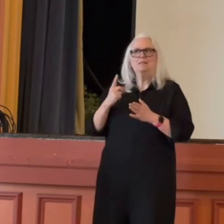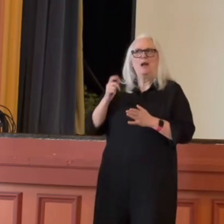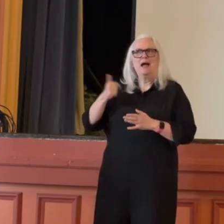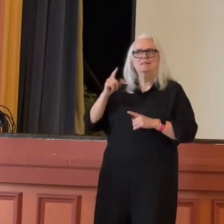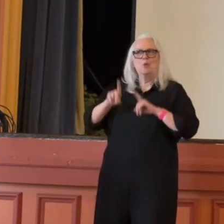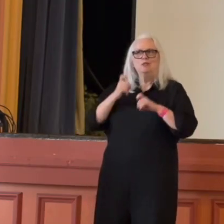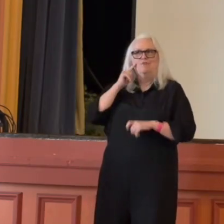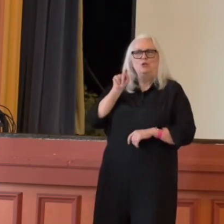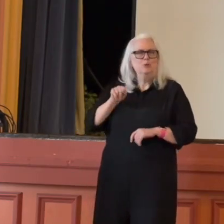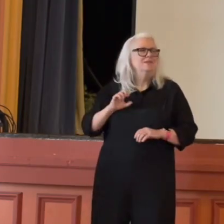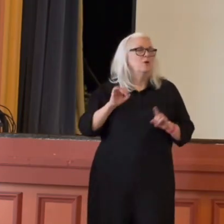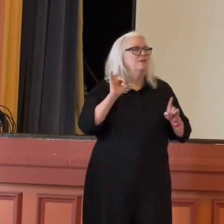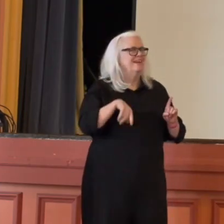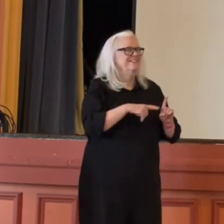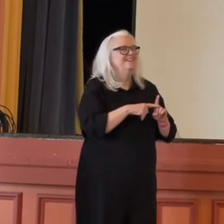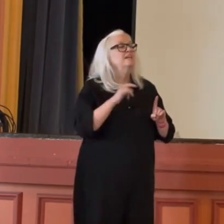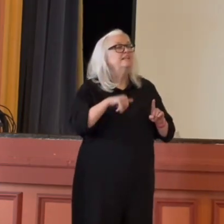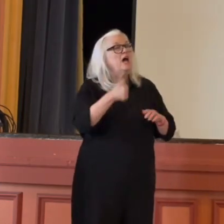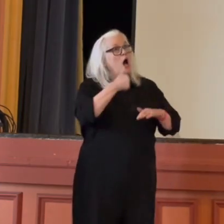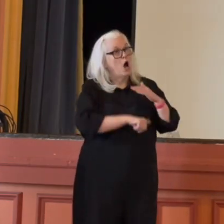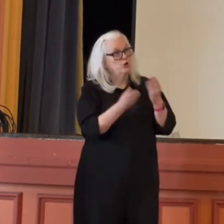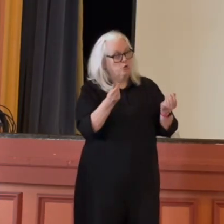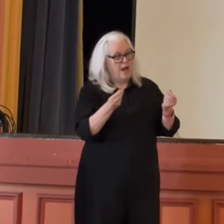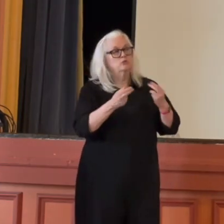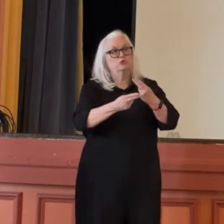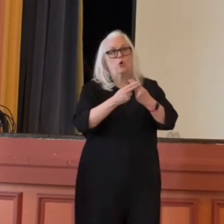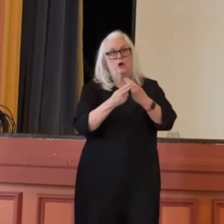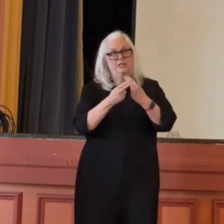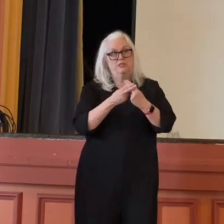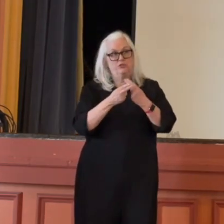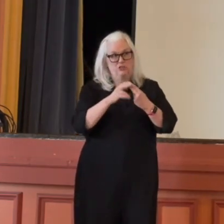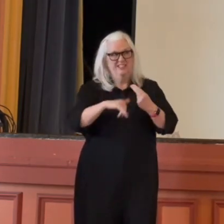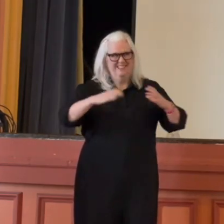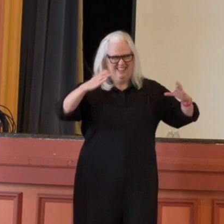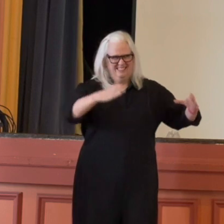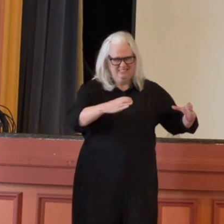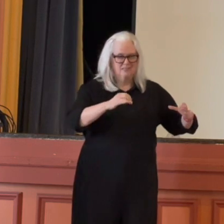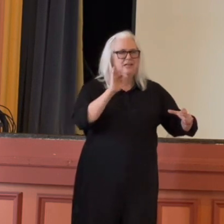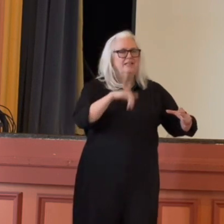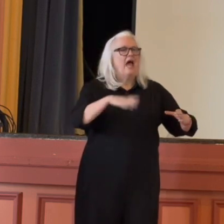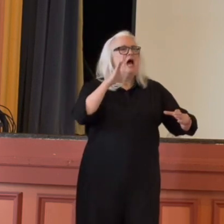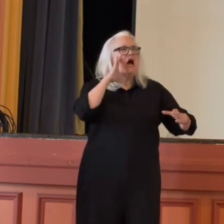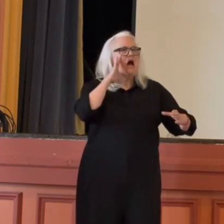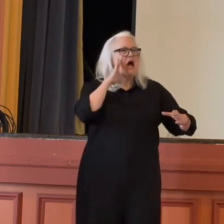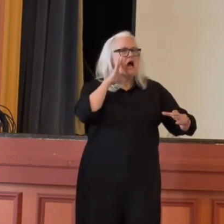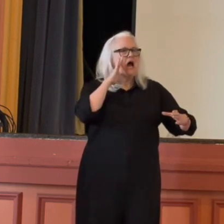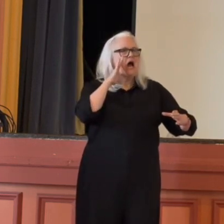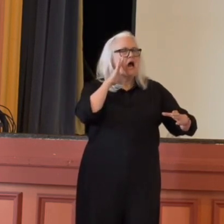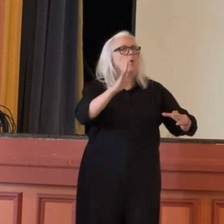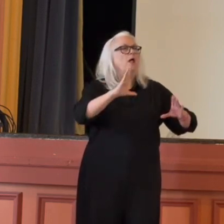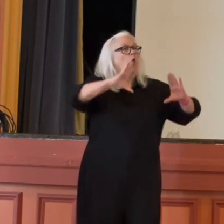so the underground storage facilities are going to dewater within